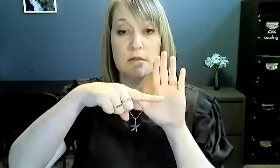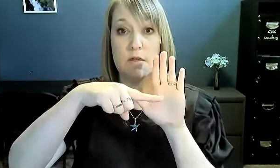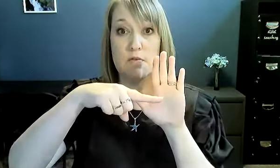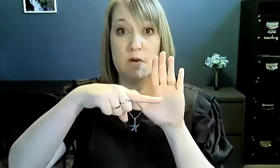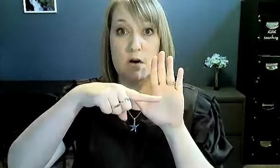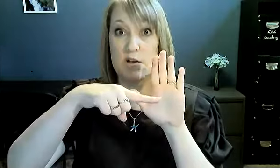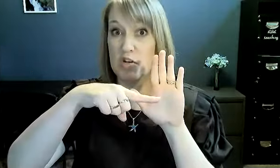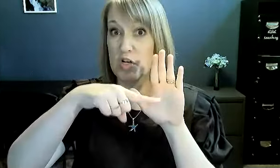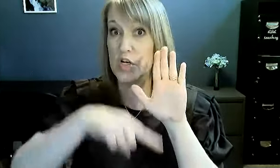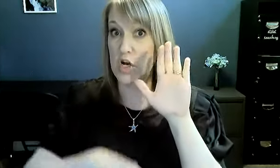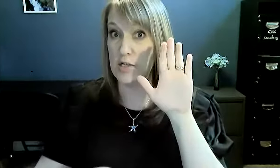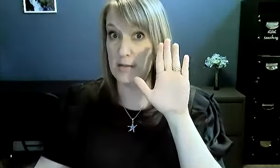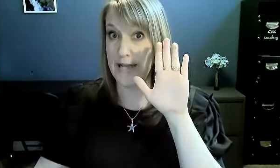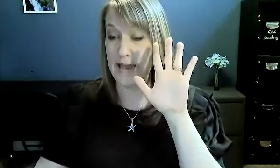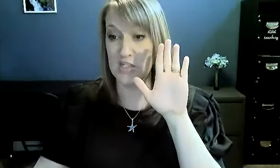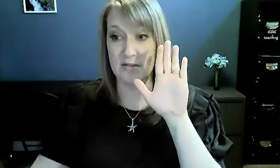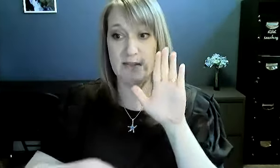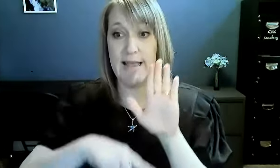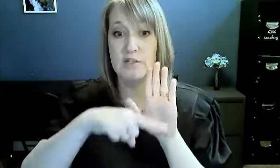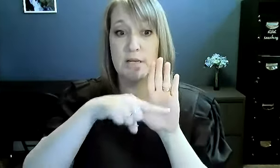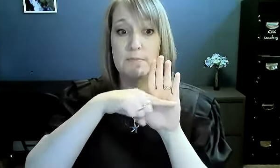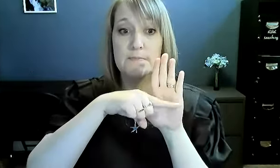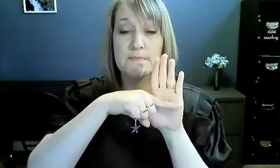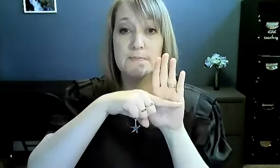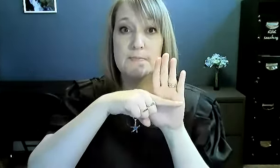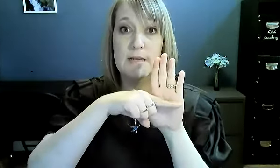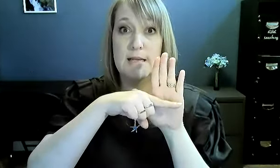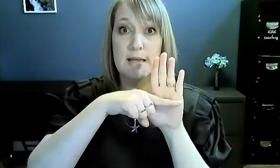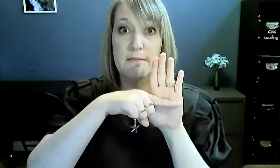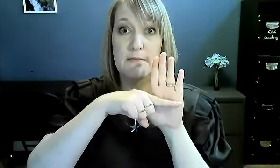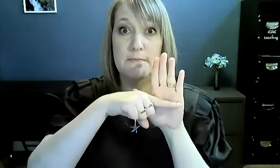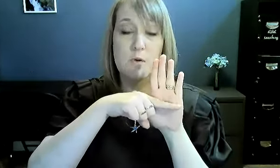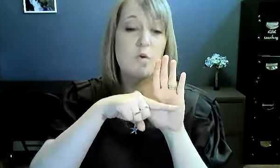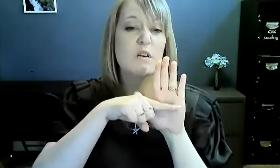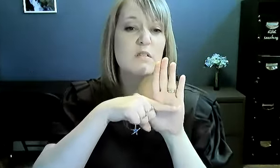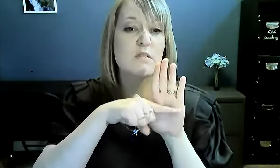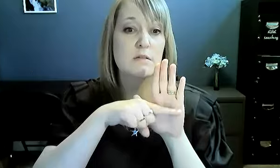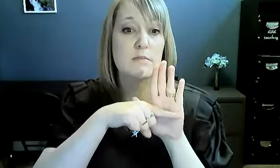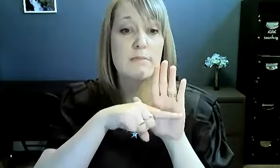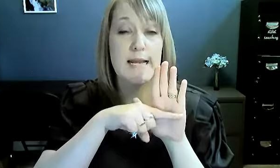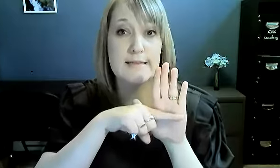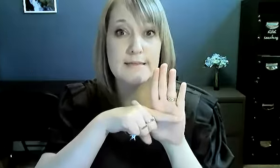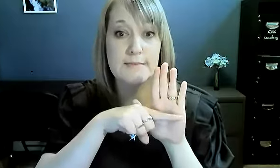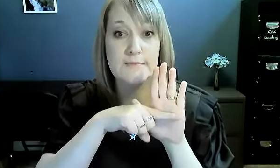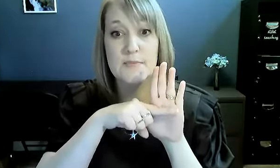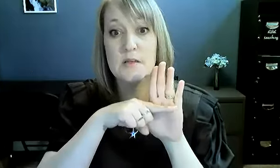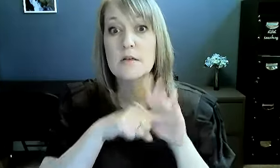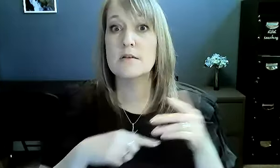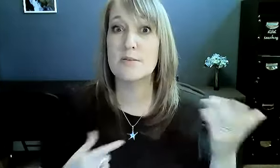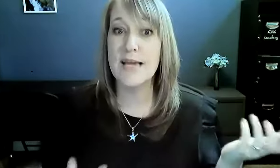you've got on your non-dominant hand just a flat handshake, negative or minus. So now